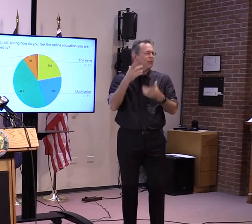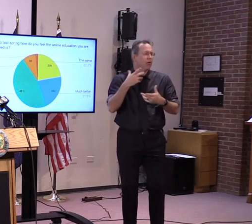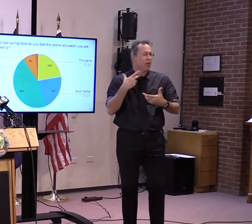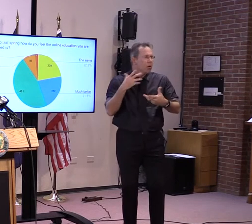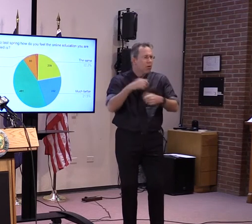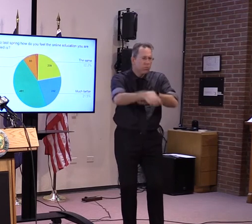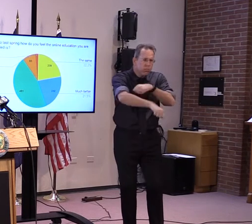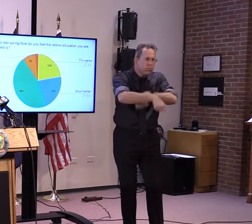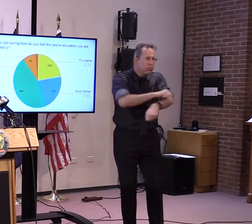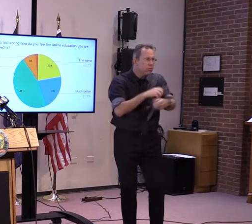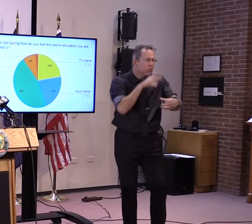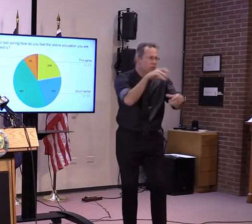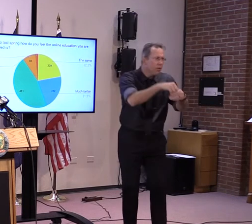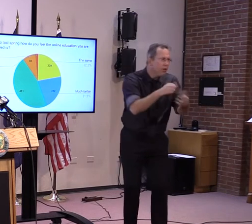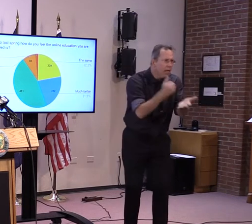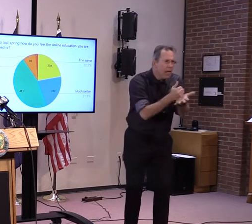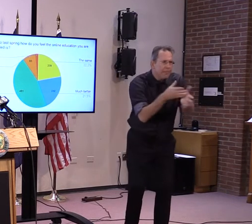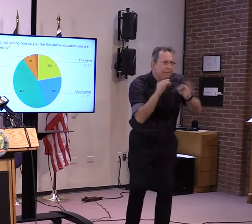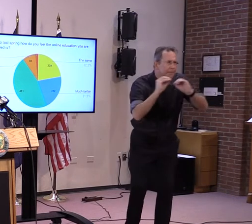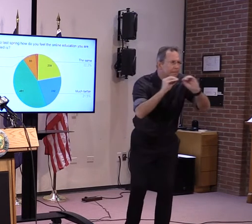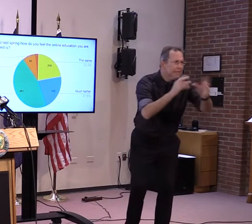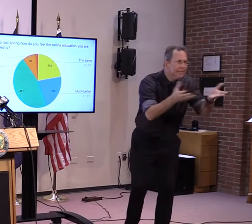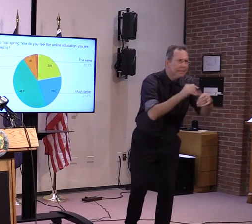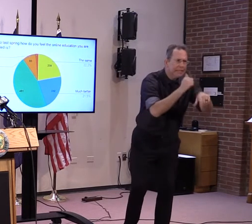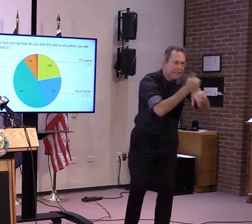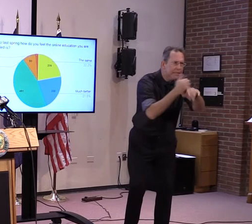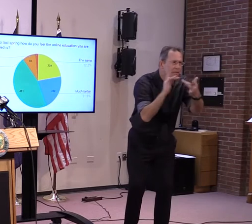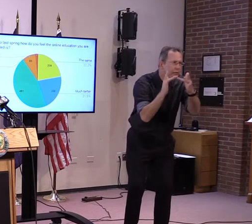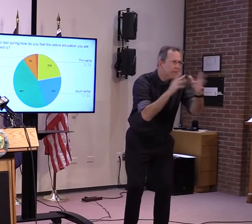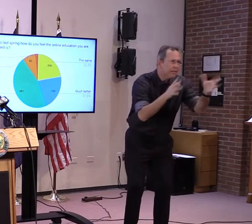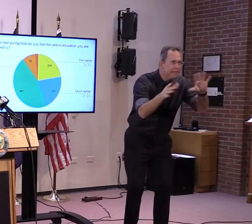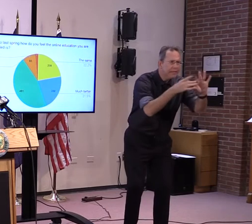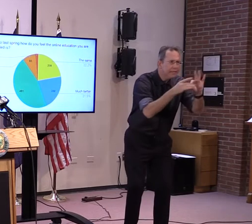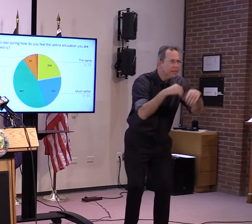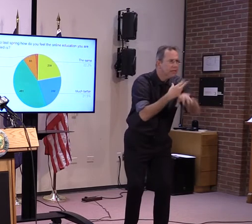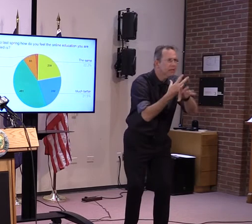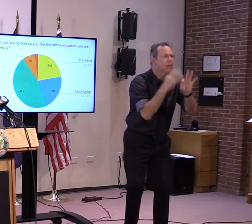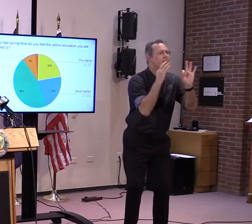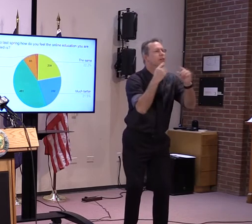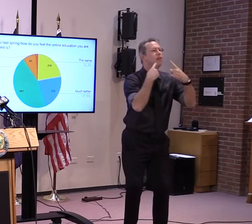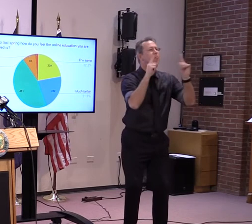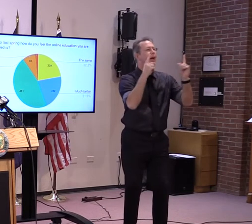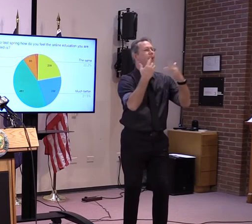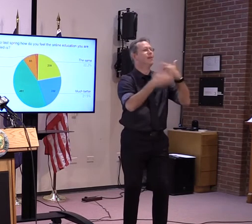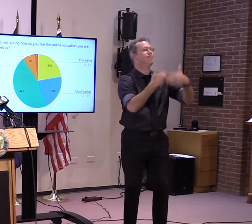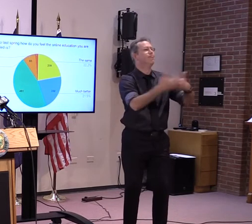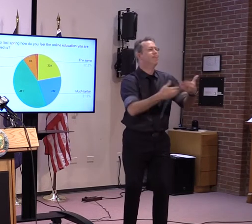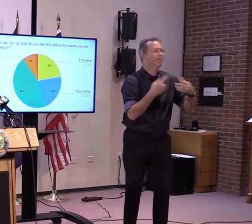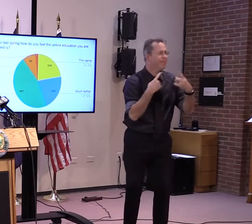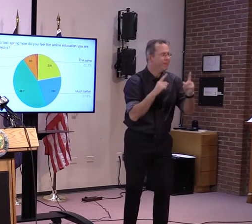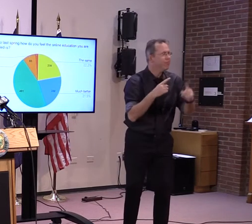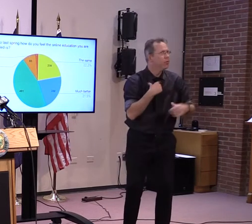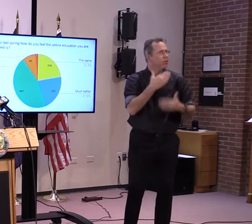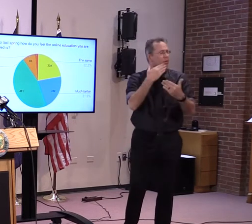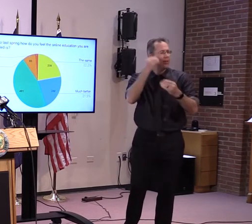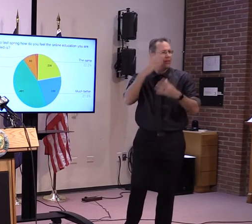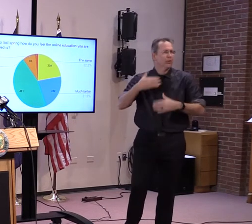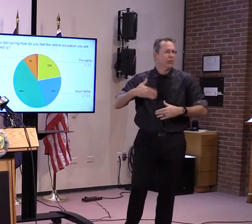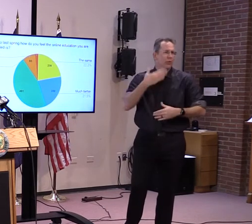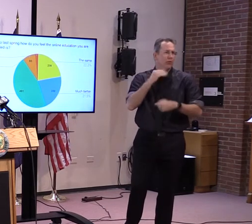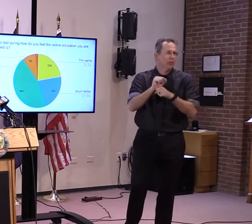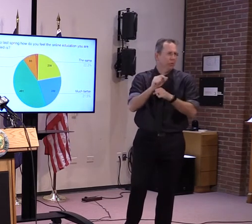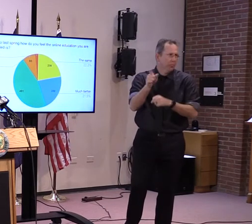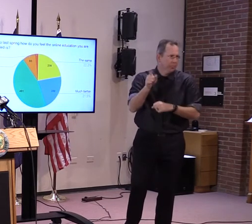how to teach online have done it. Students feel that they are learning better online.